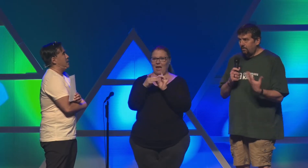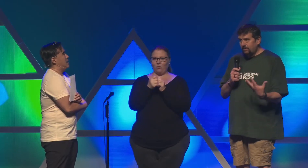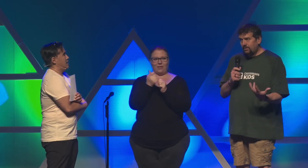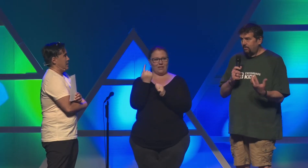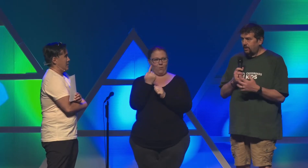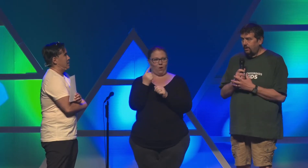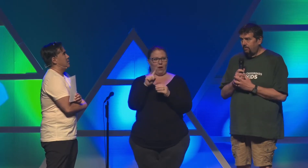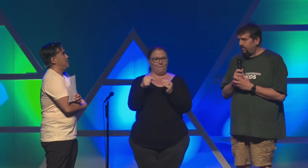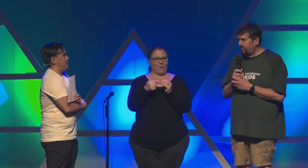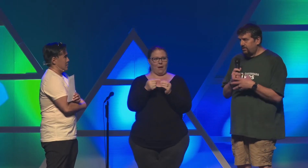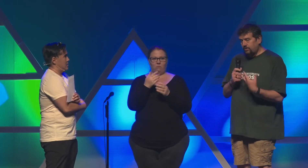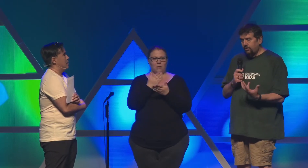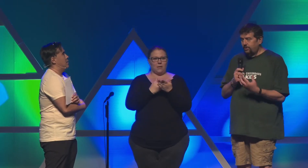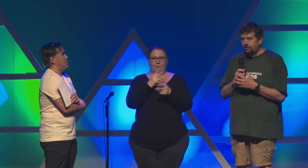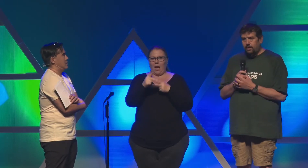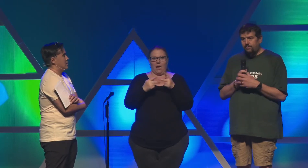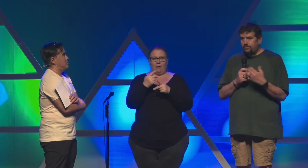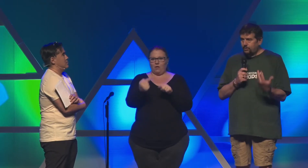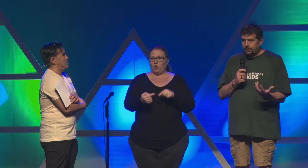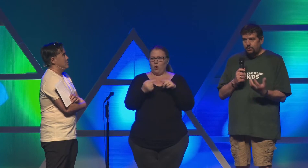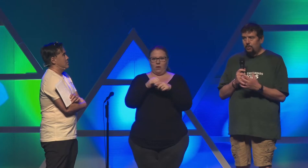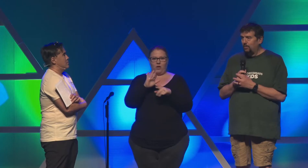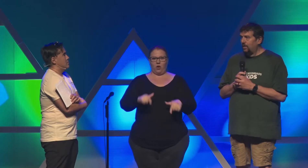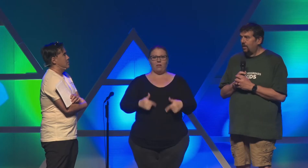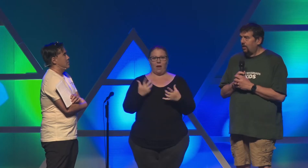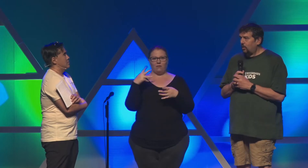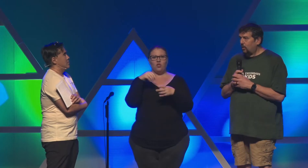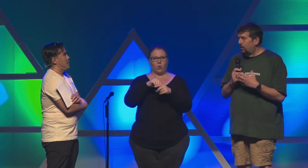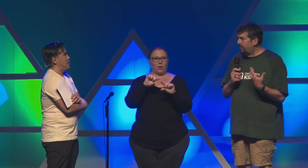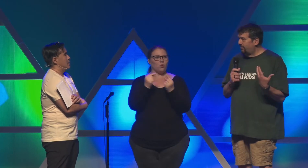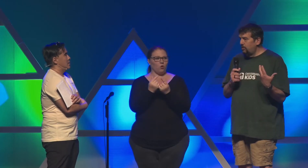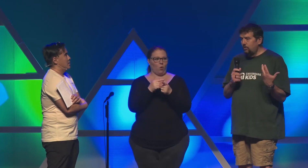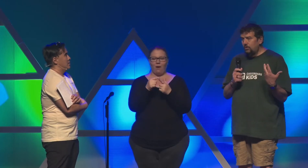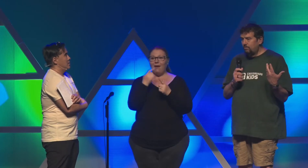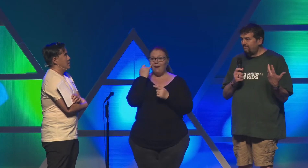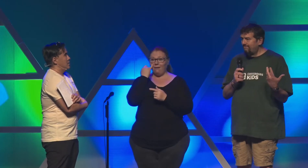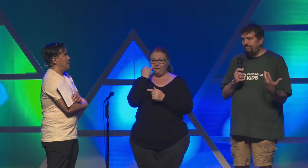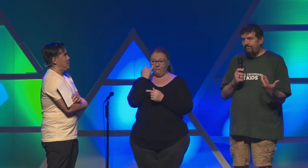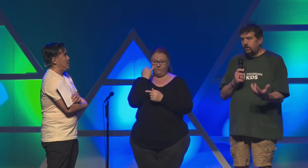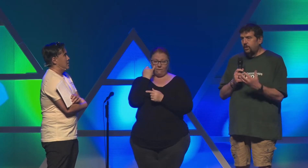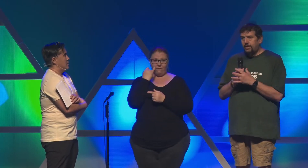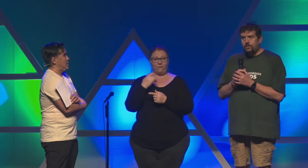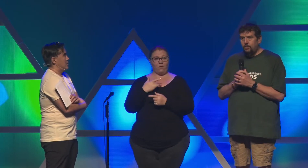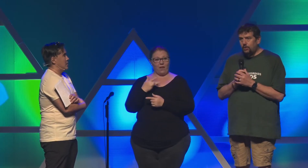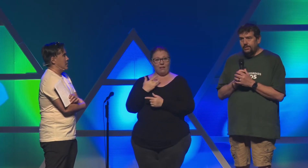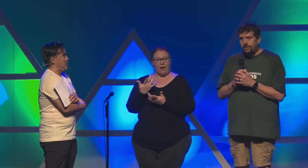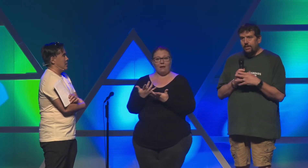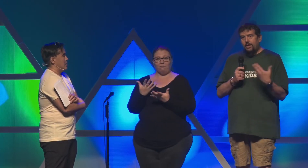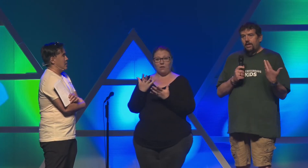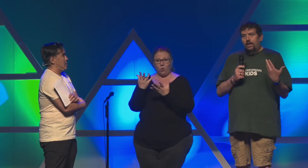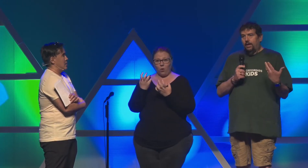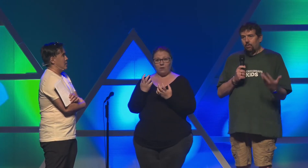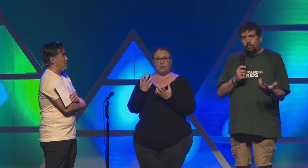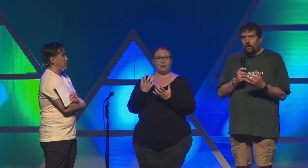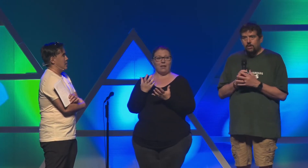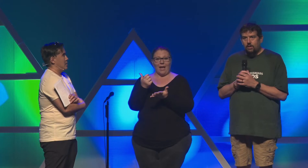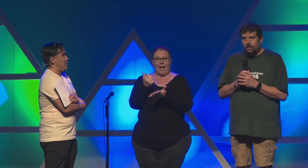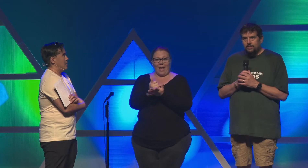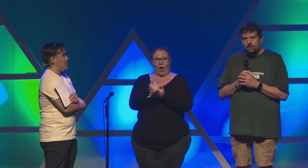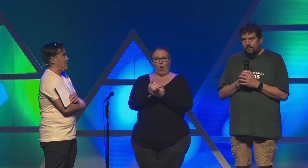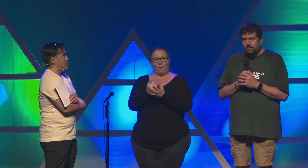somebody about some type of struggle in your life, join a group. Or if you feel like you want to help